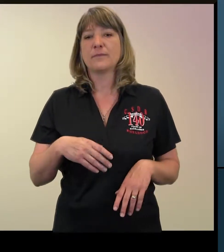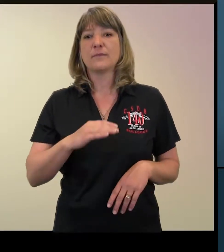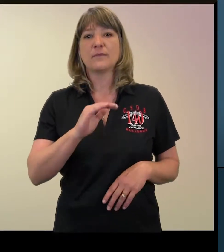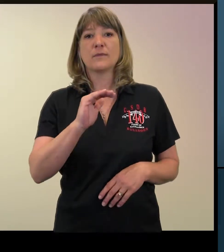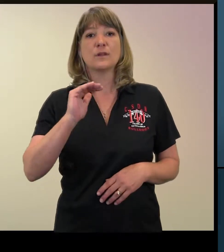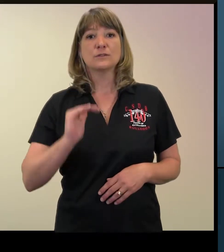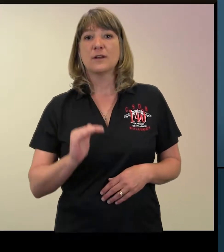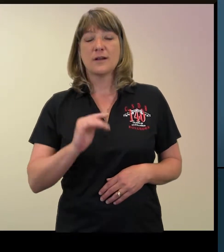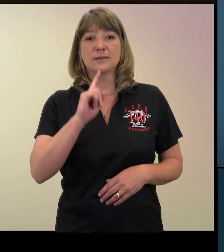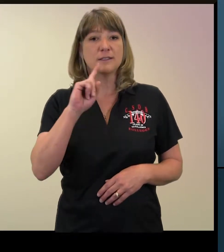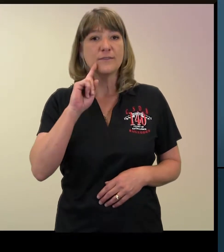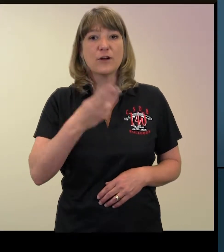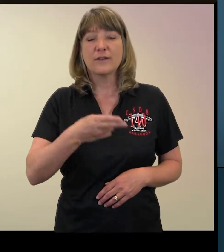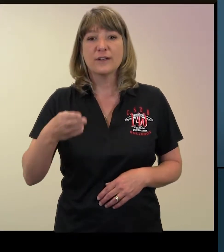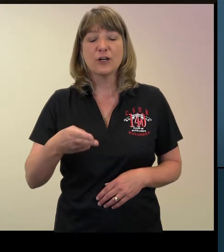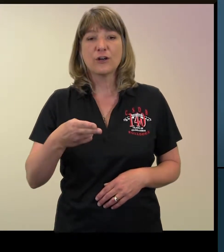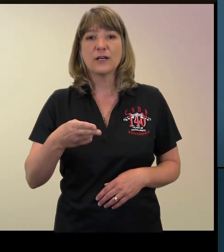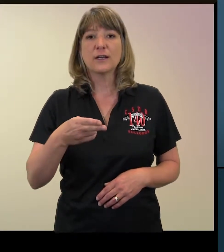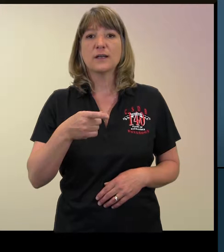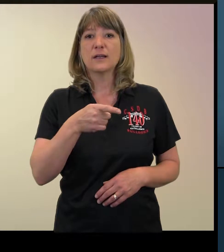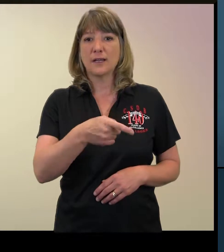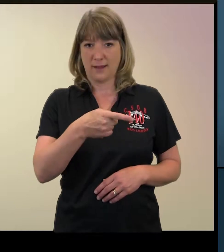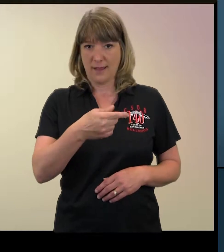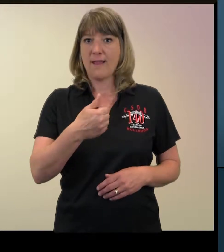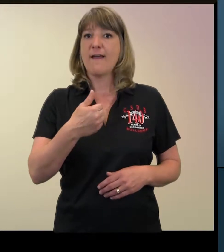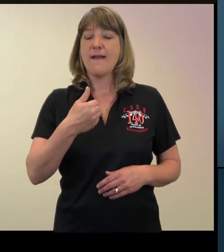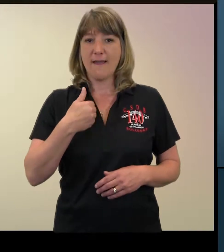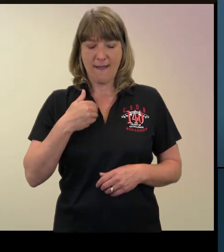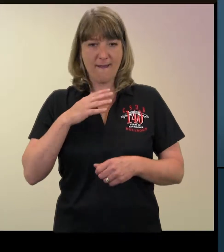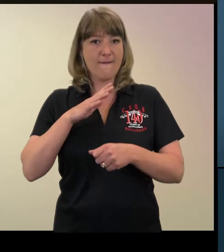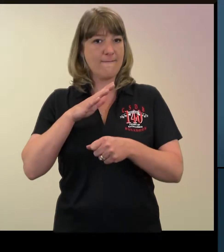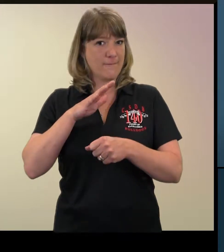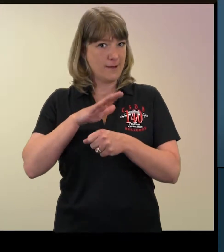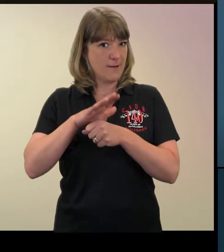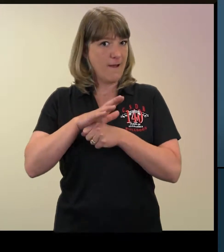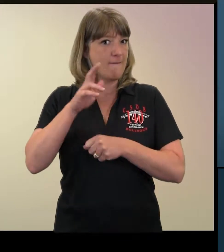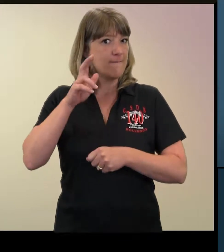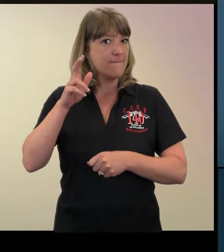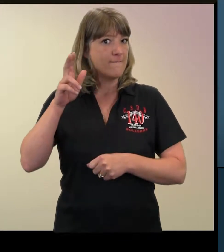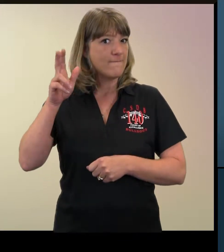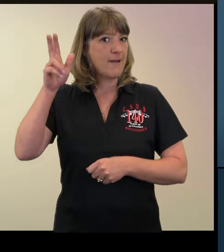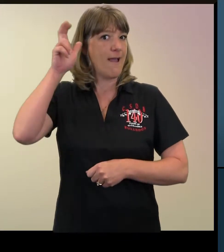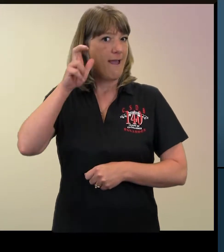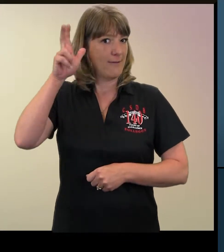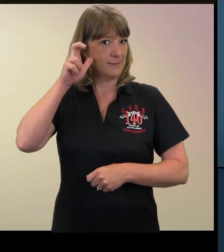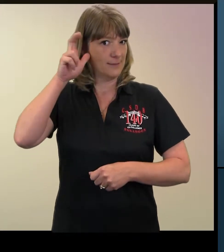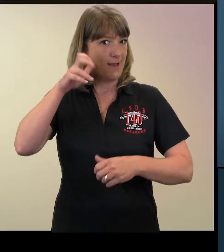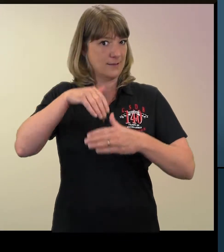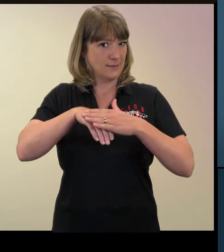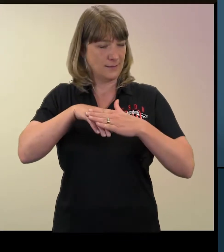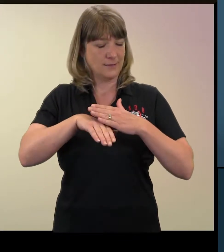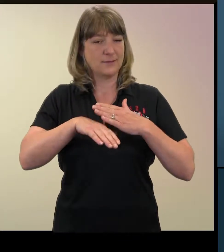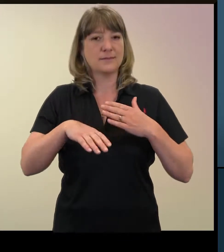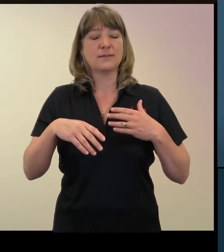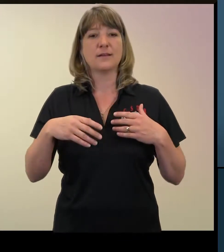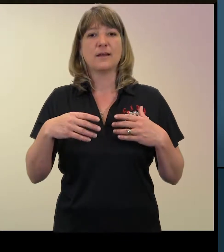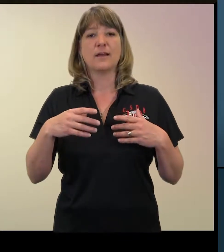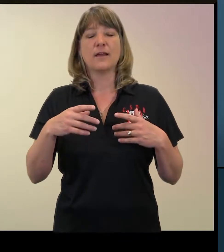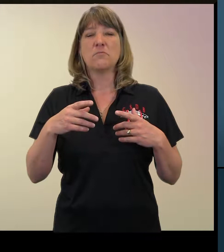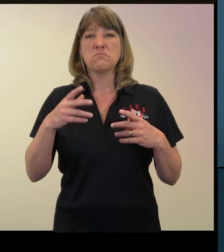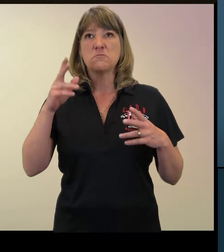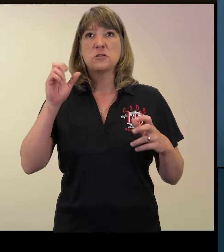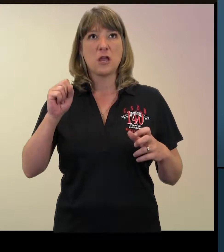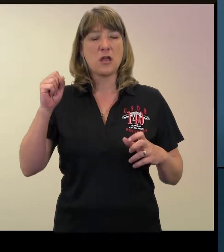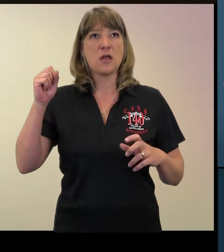hearing, who has enough access to spoken communication that they can hear when